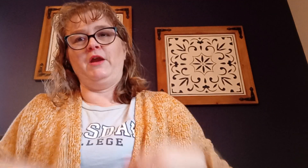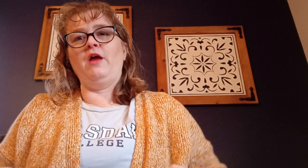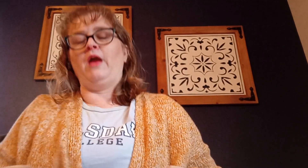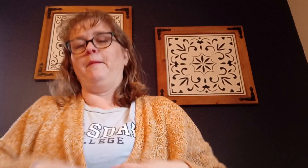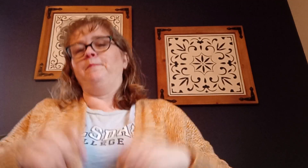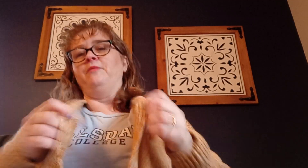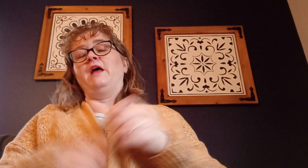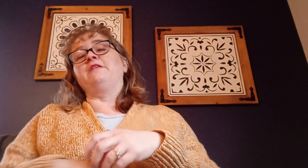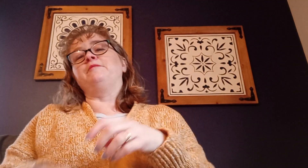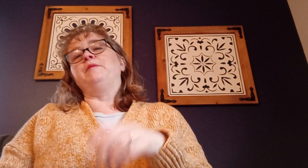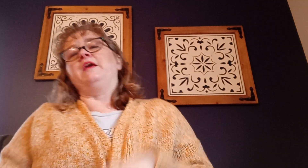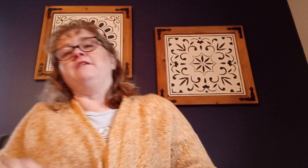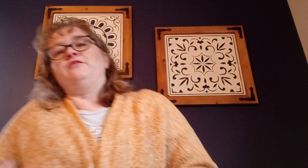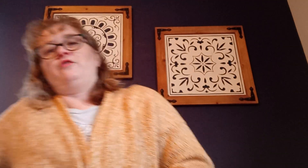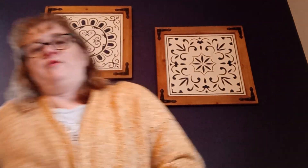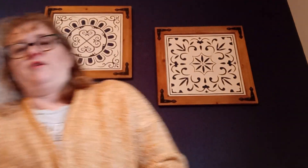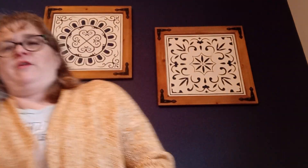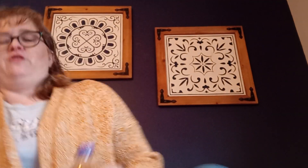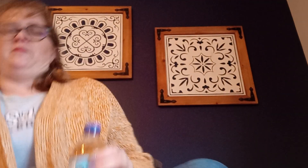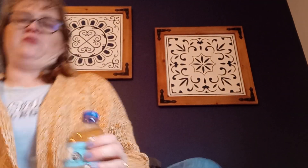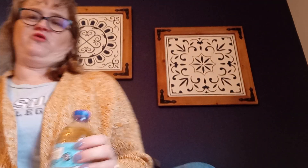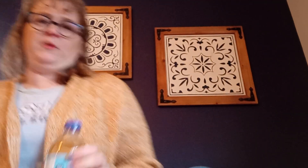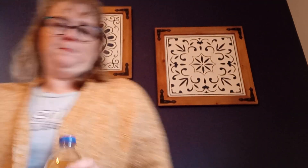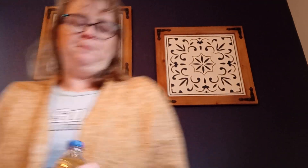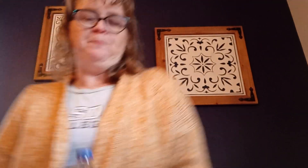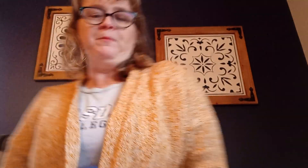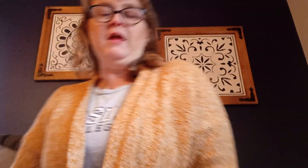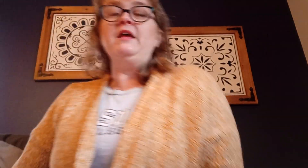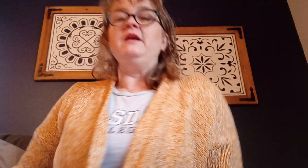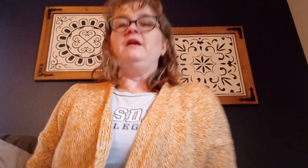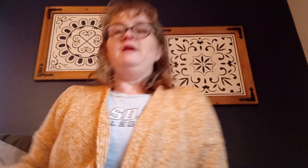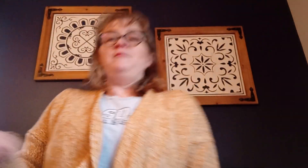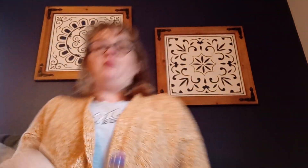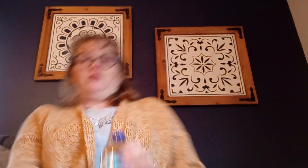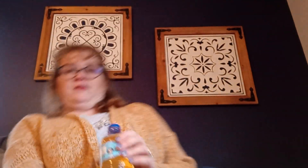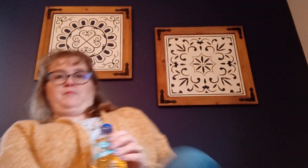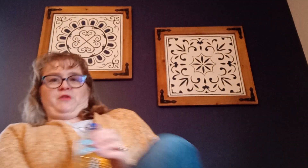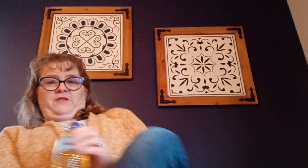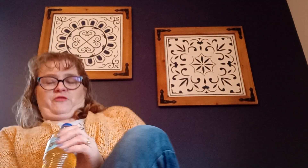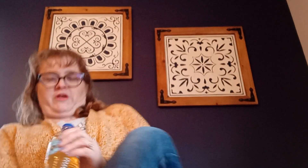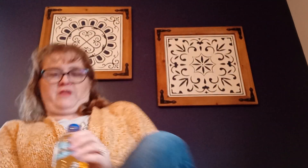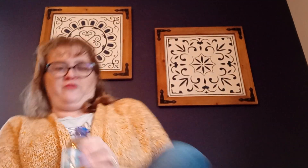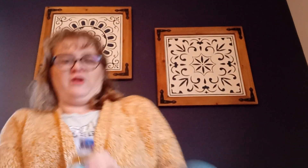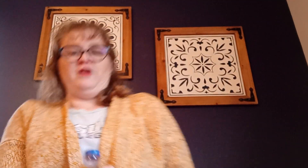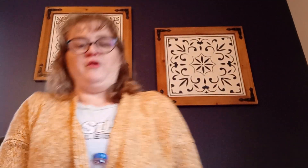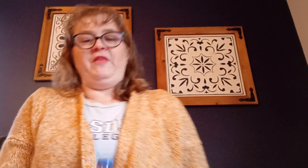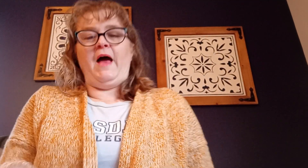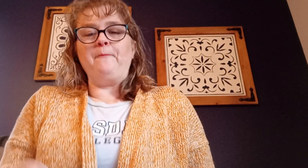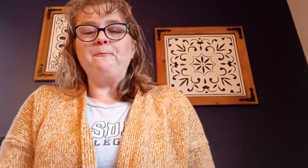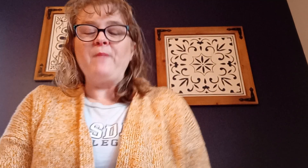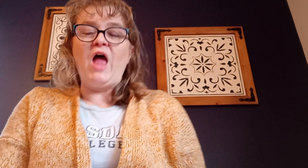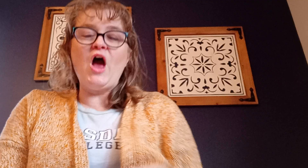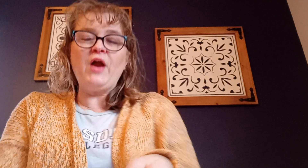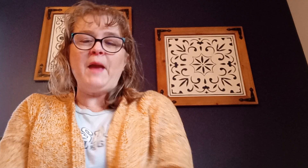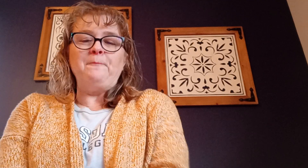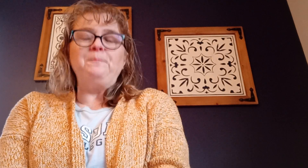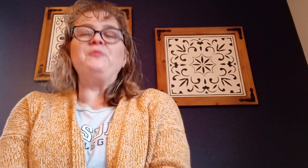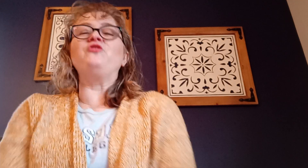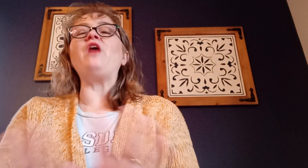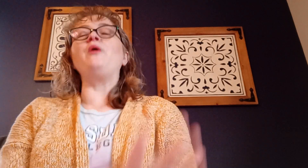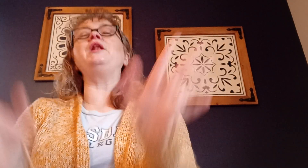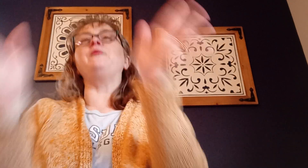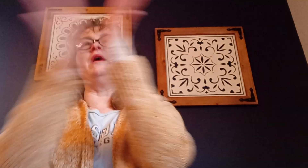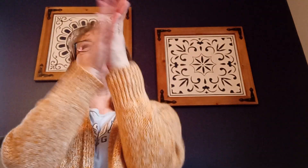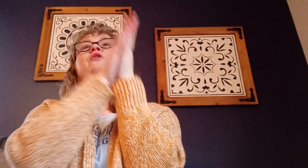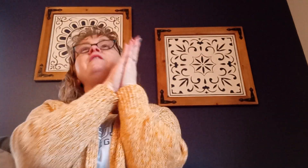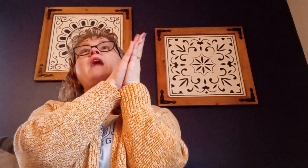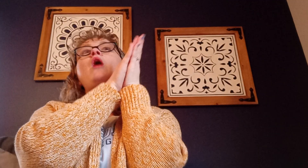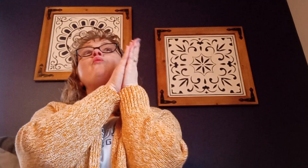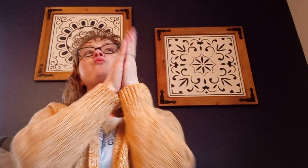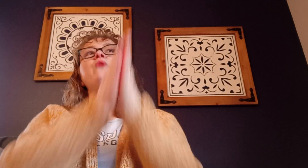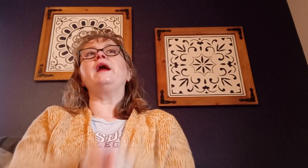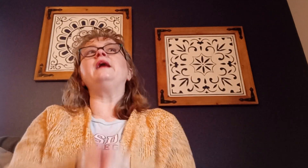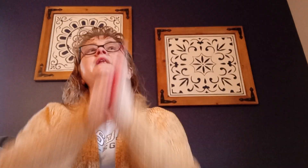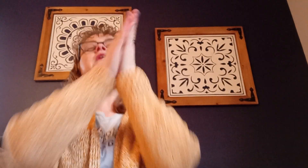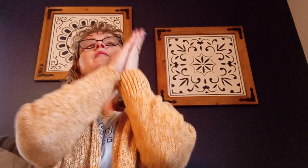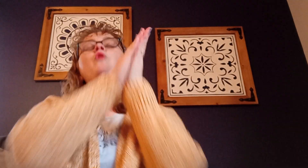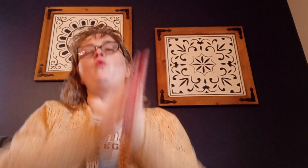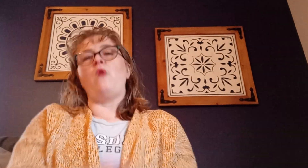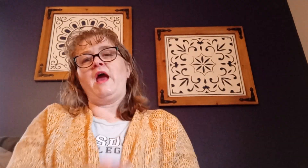Okay, that's because they're rearranging my story. Bonus points for you for knowing that. Okay, so anyway, so it's a random